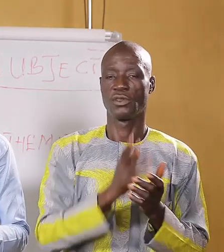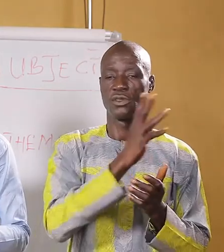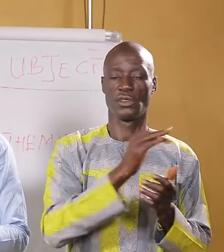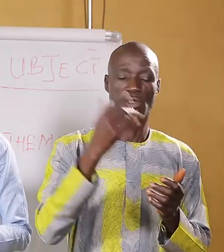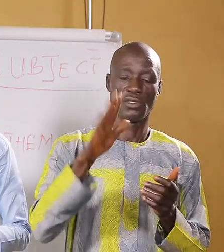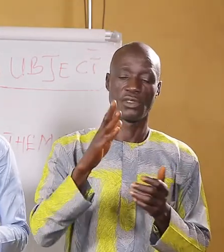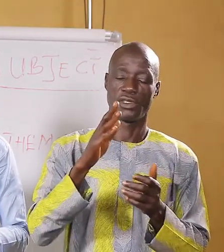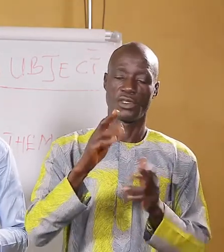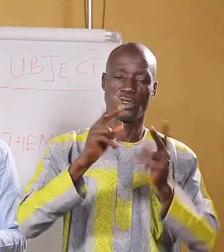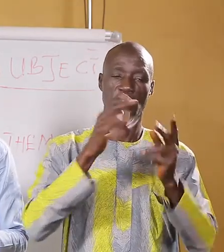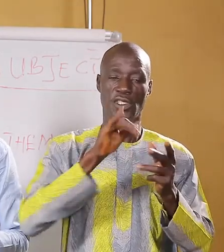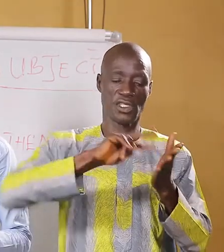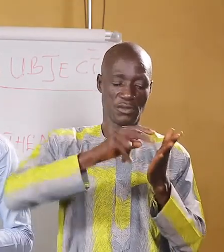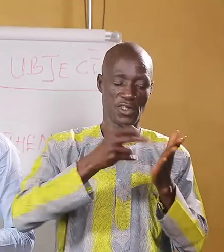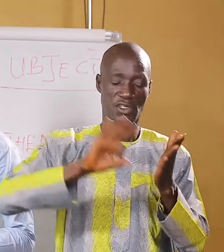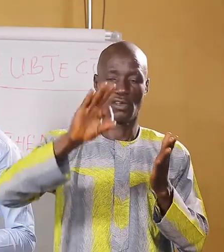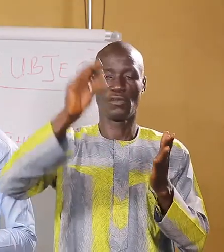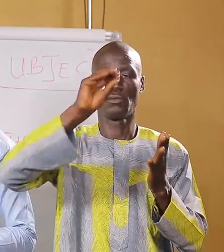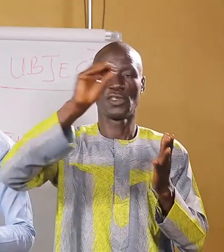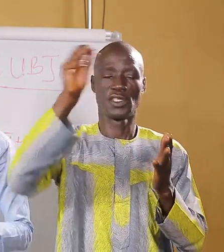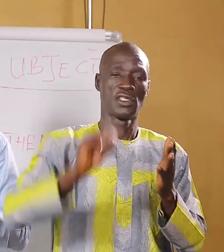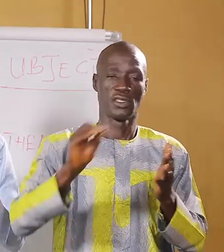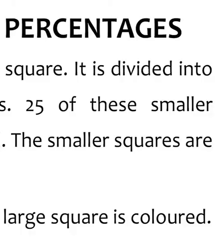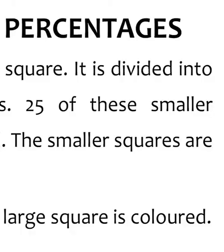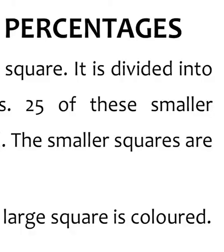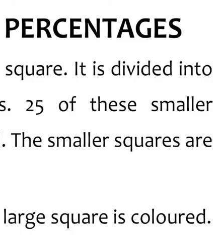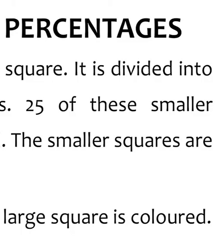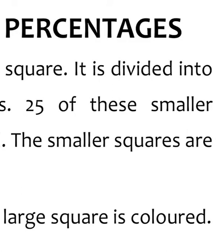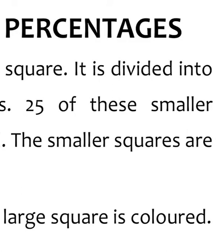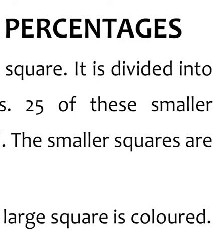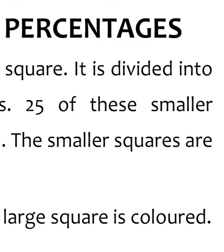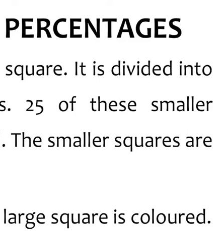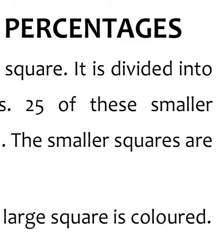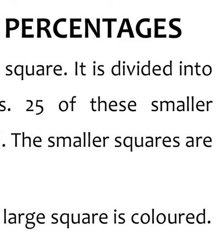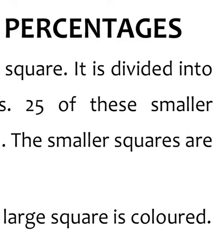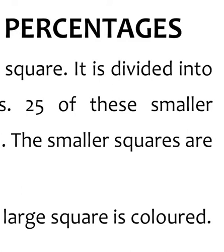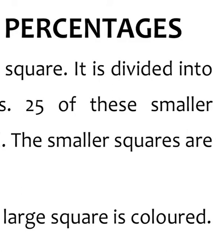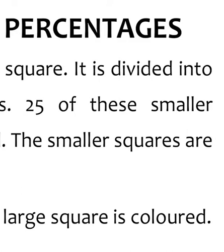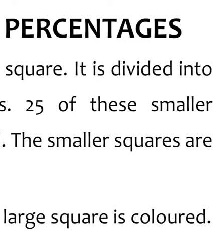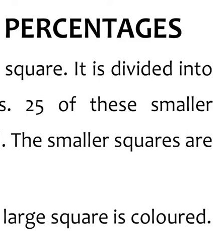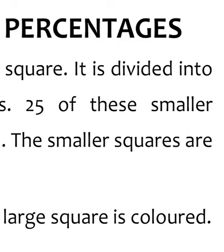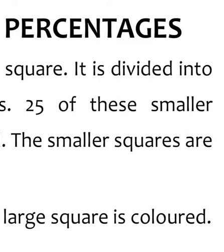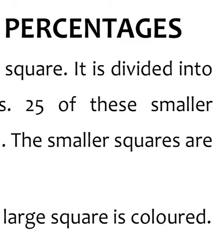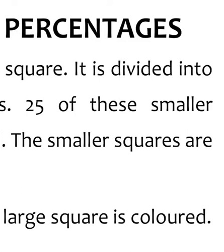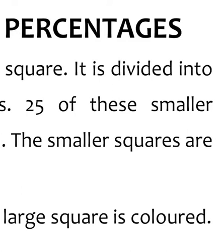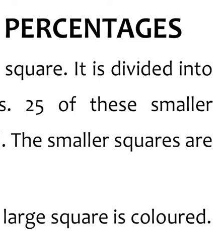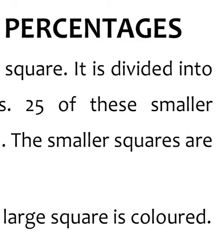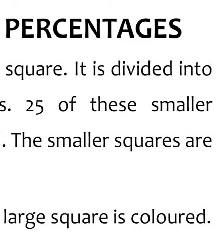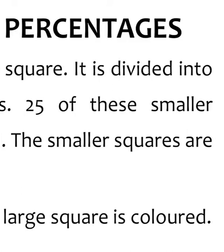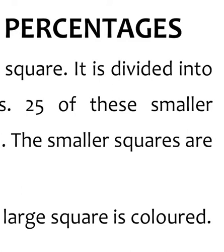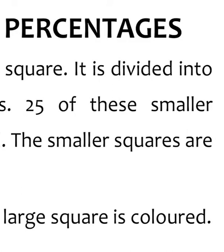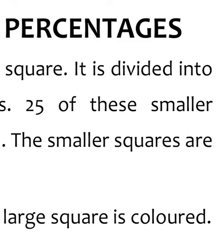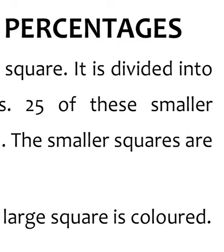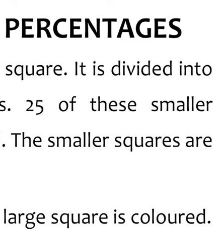and the subtopic is meaning of percent. We say that a percentage is a number that